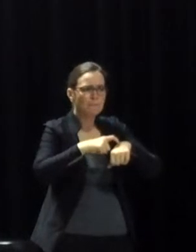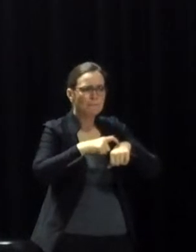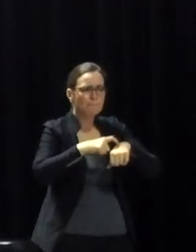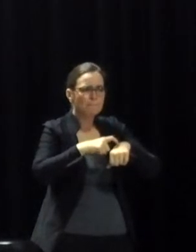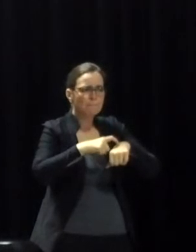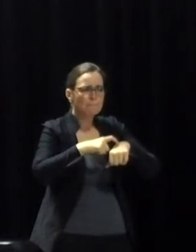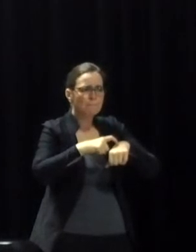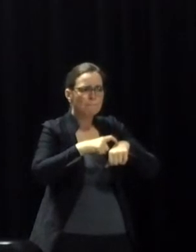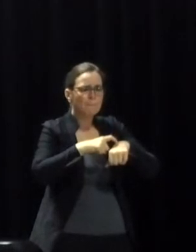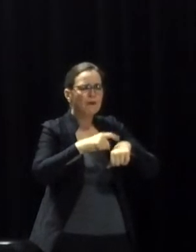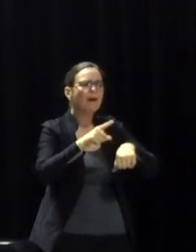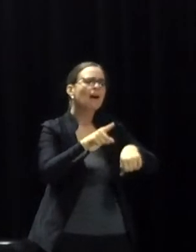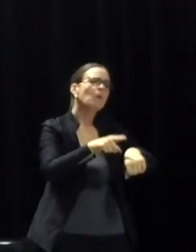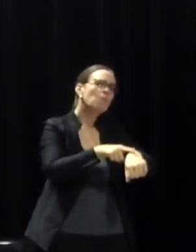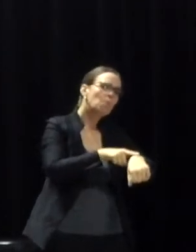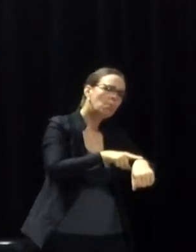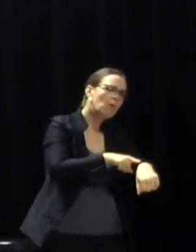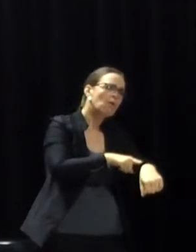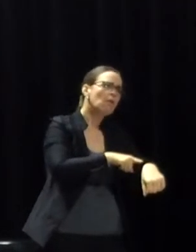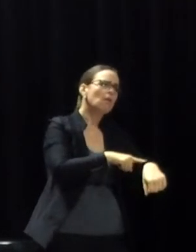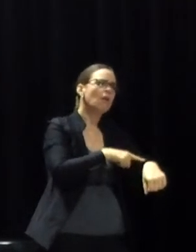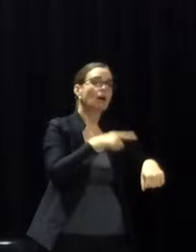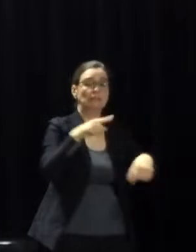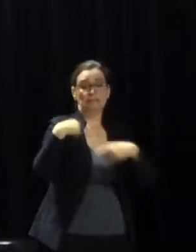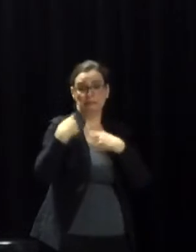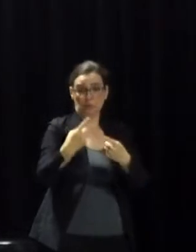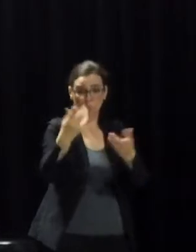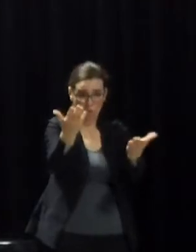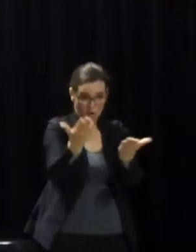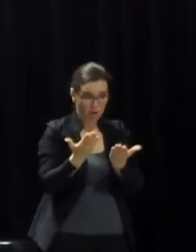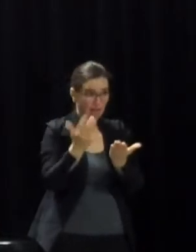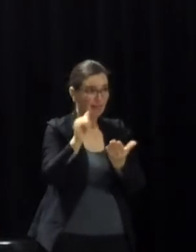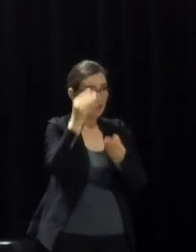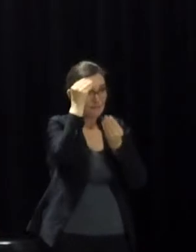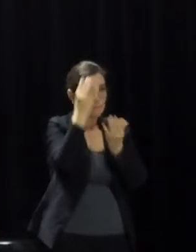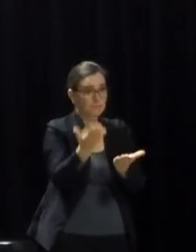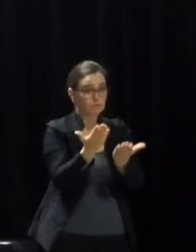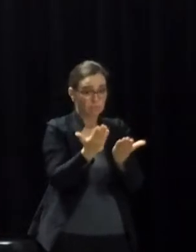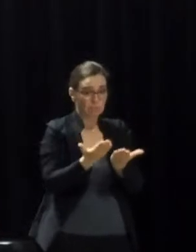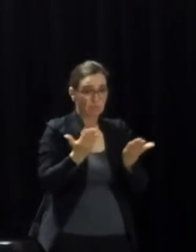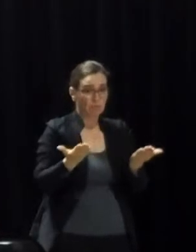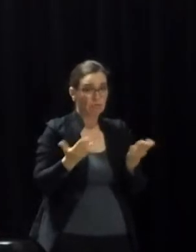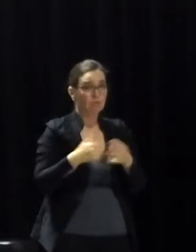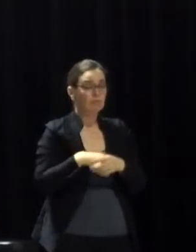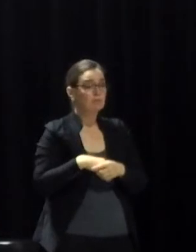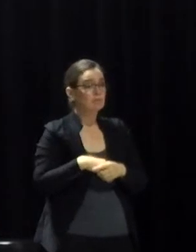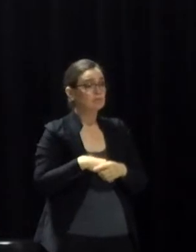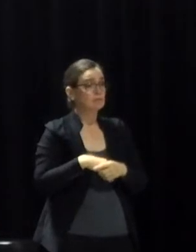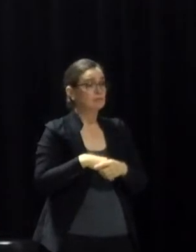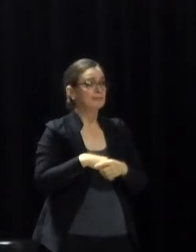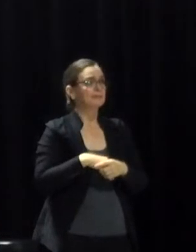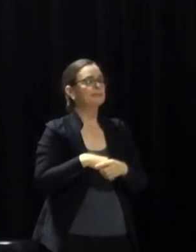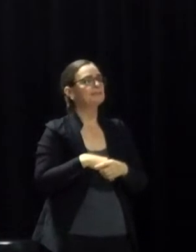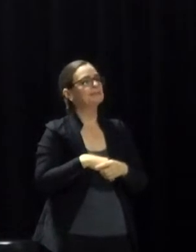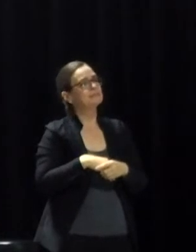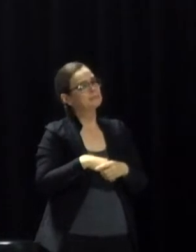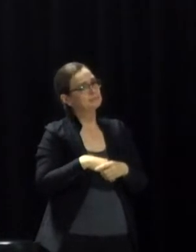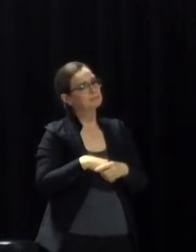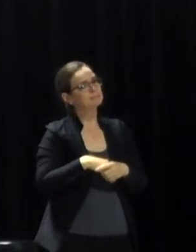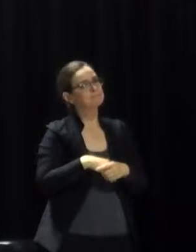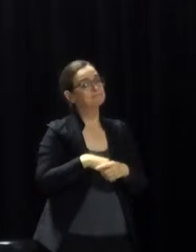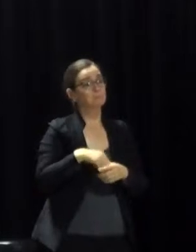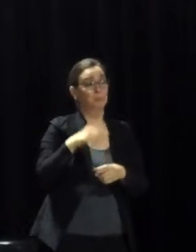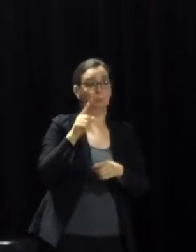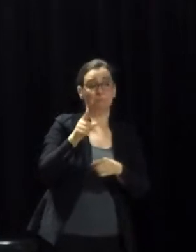does it take to come up with this, to track all these people down? Right. For So, this one specific example. well, you can think of, if there are so many people